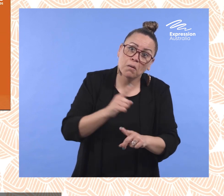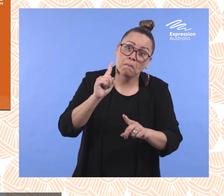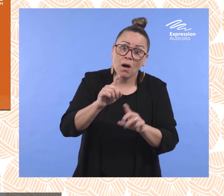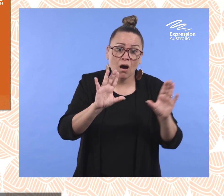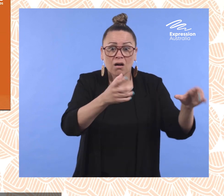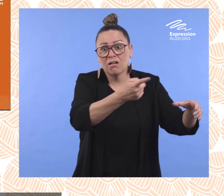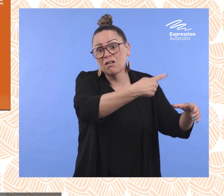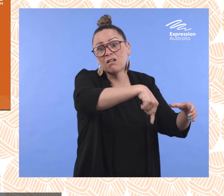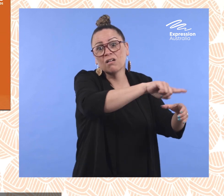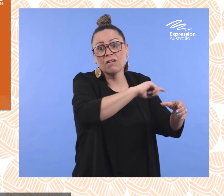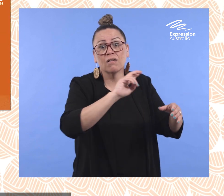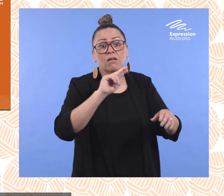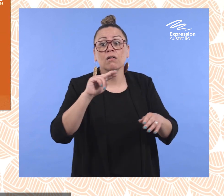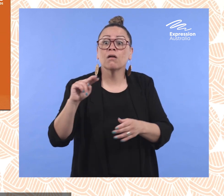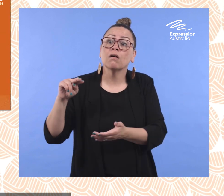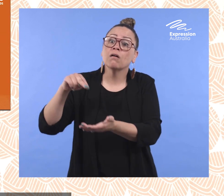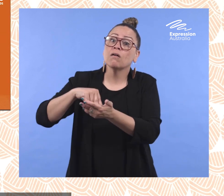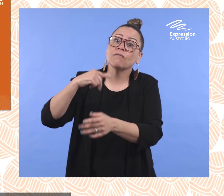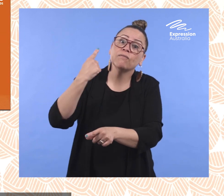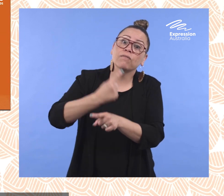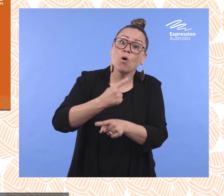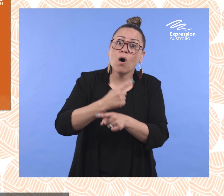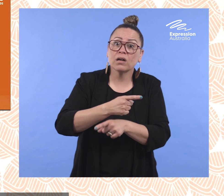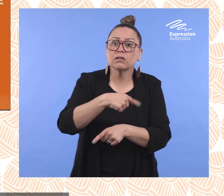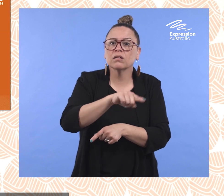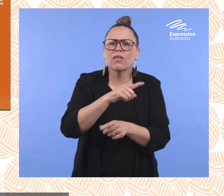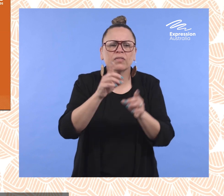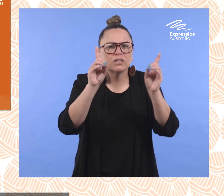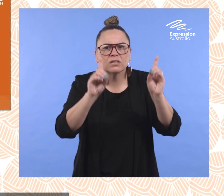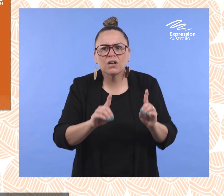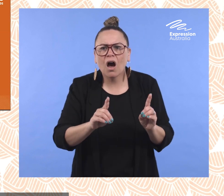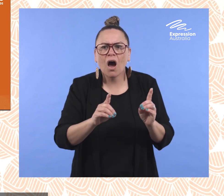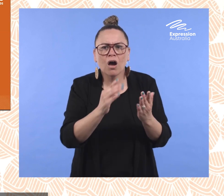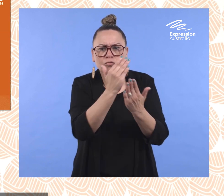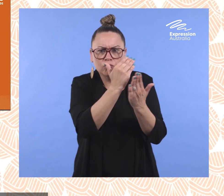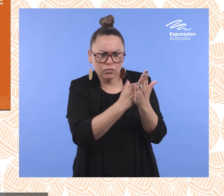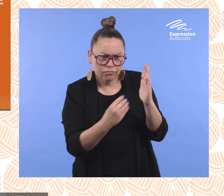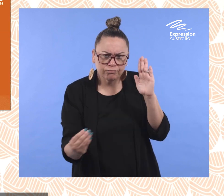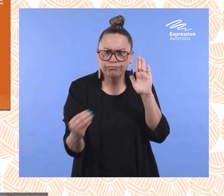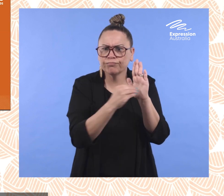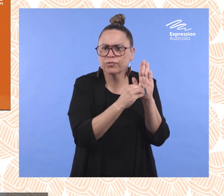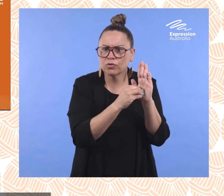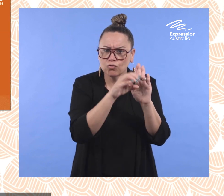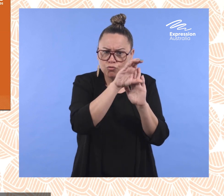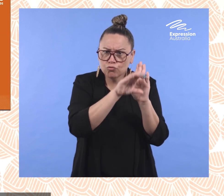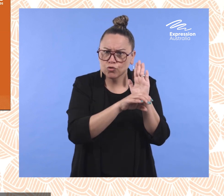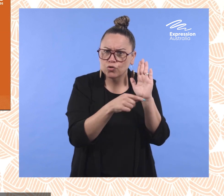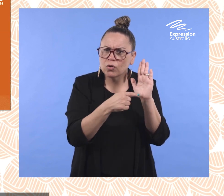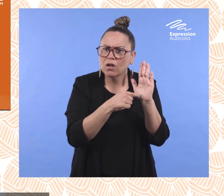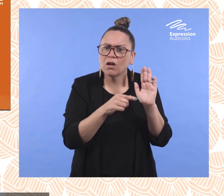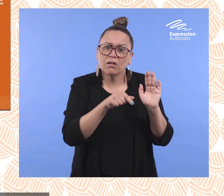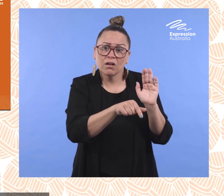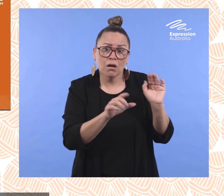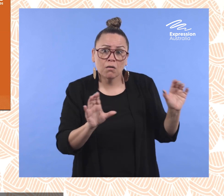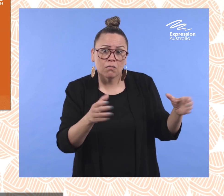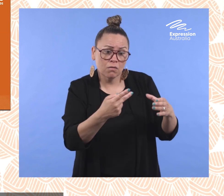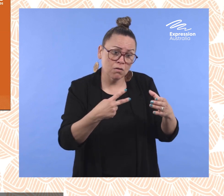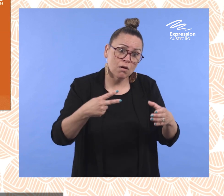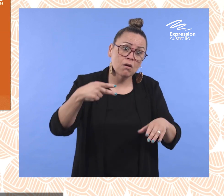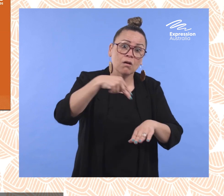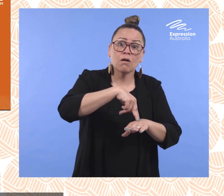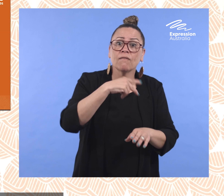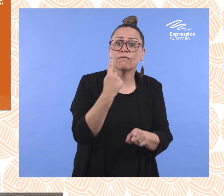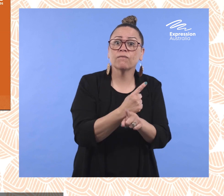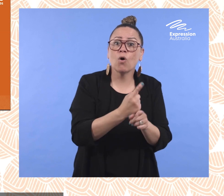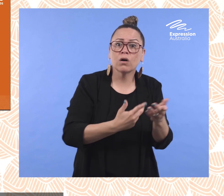fact that there is a voice and those design principles in the Constitution, or the voice will be in the Constitution, not the